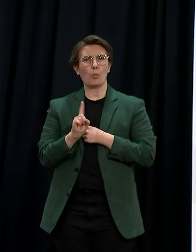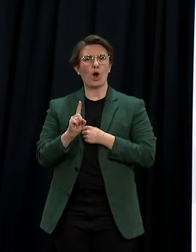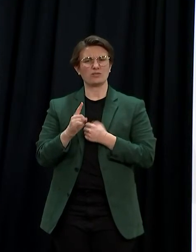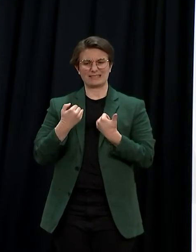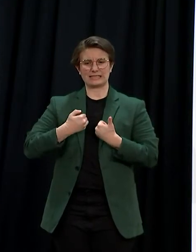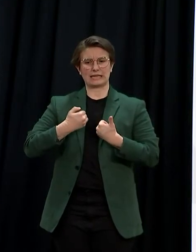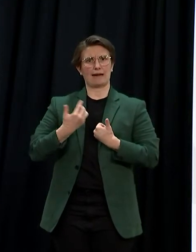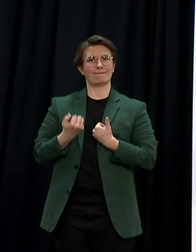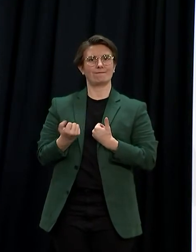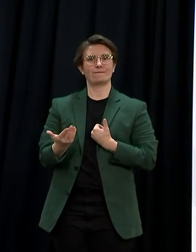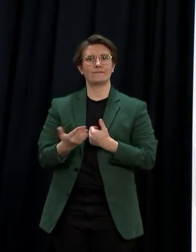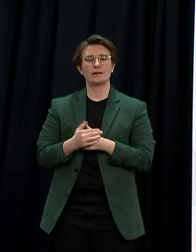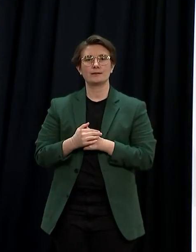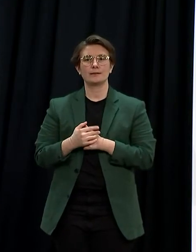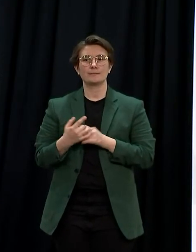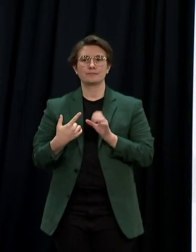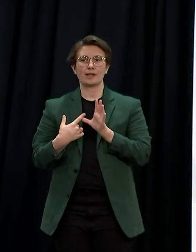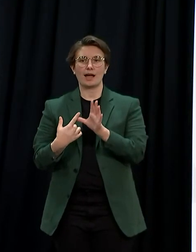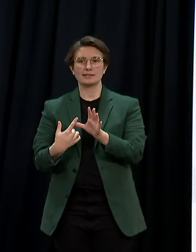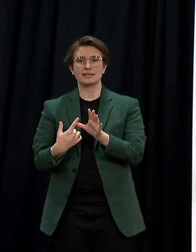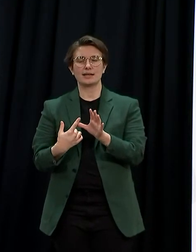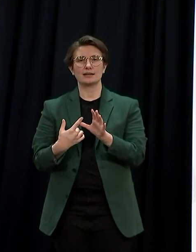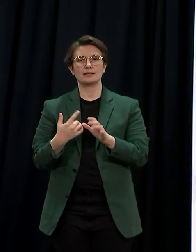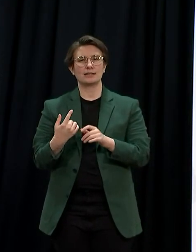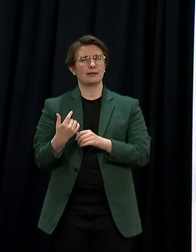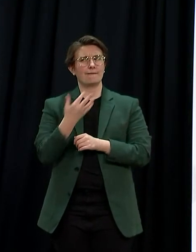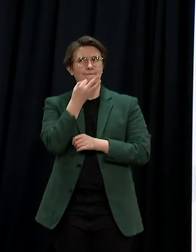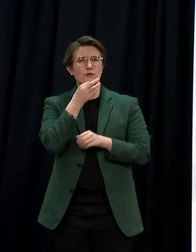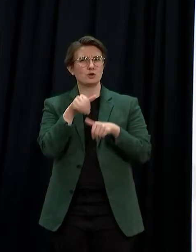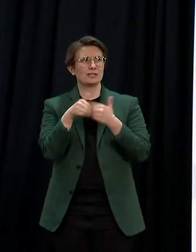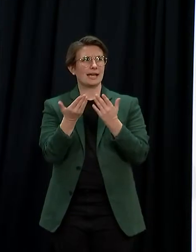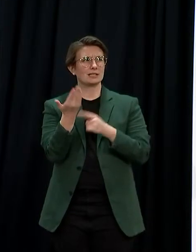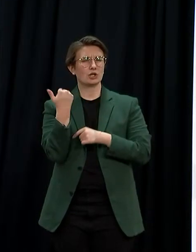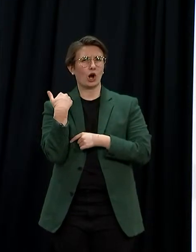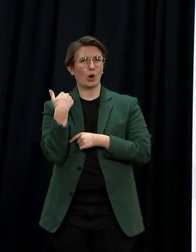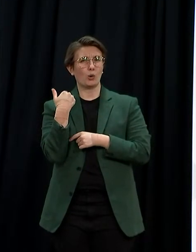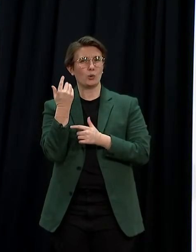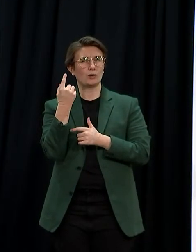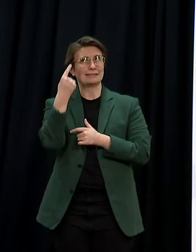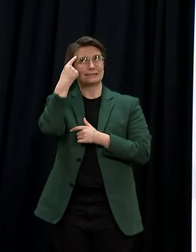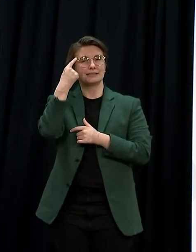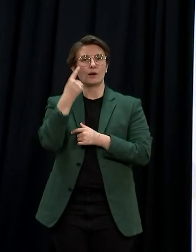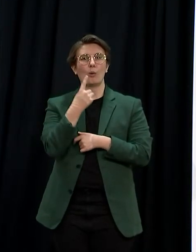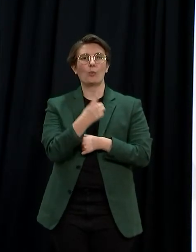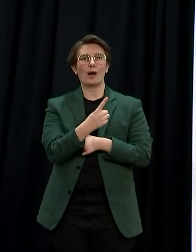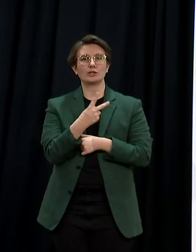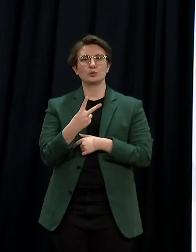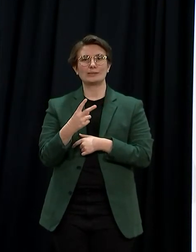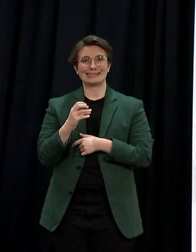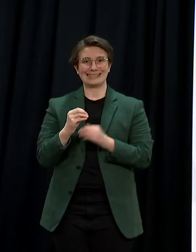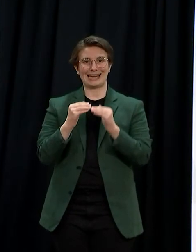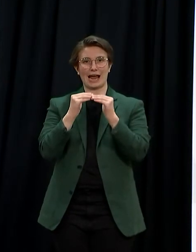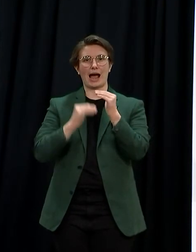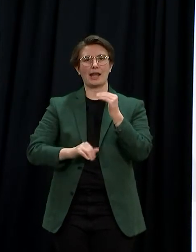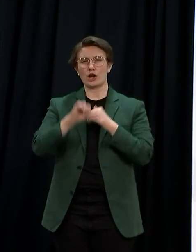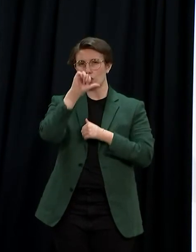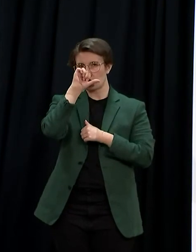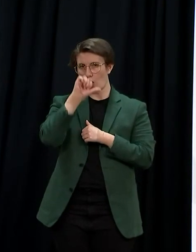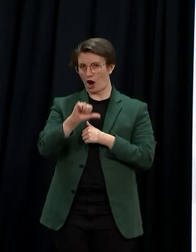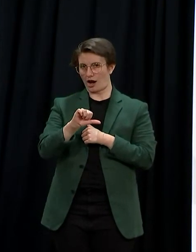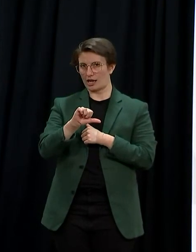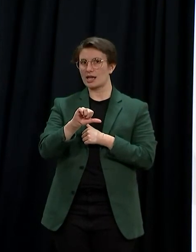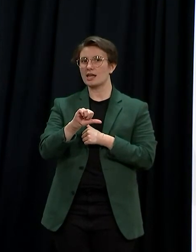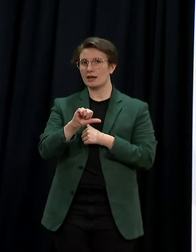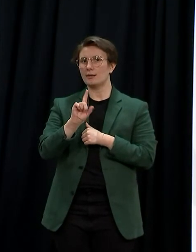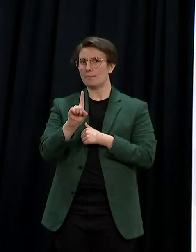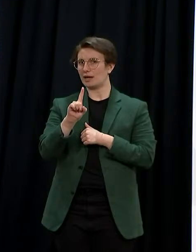ago 120 under 9s, but that's off the top of my head. For any additional symptoms or other issues,